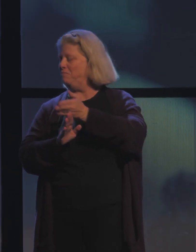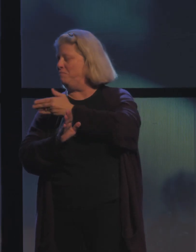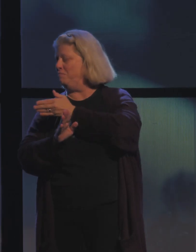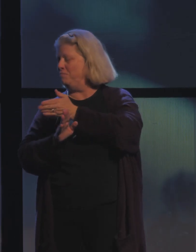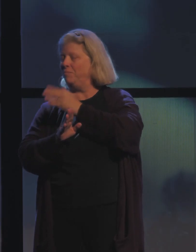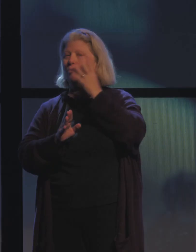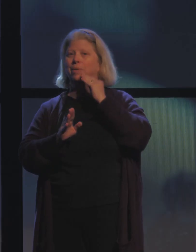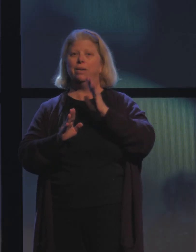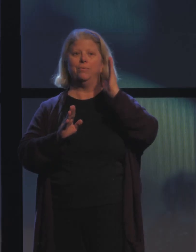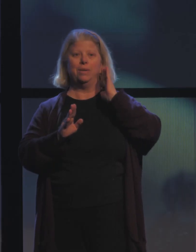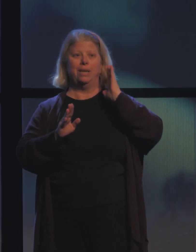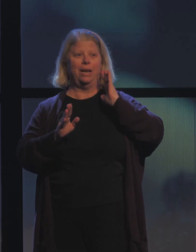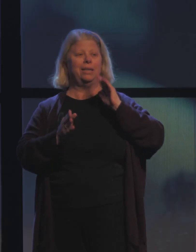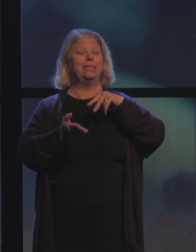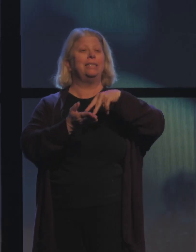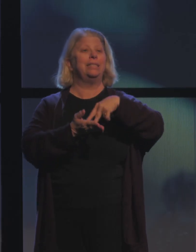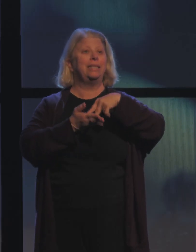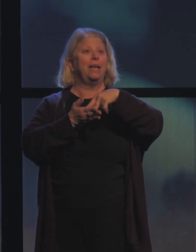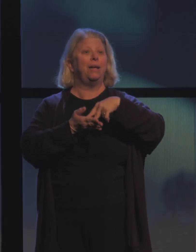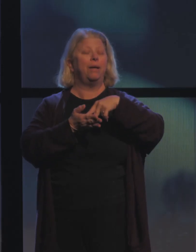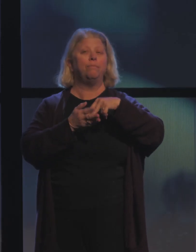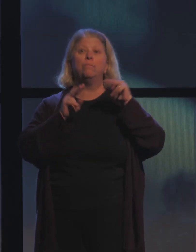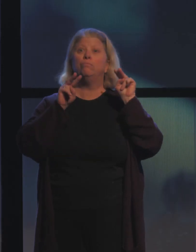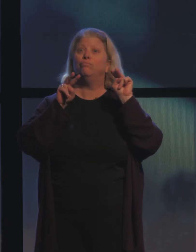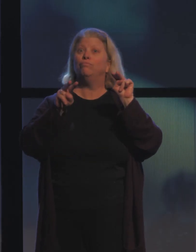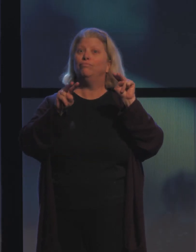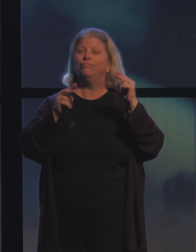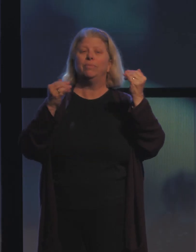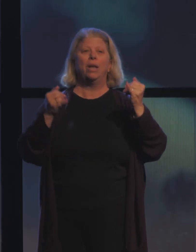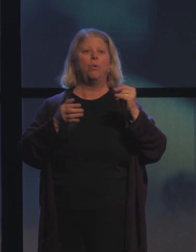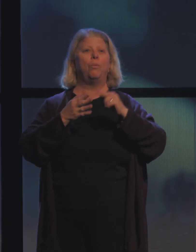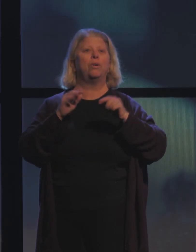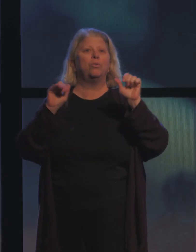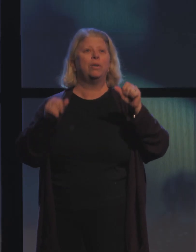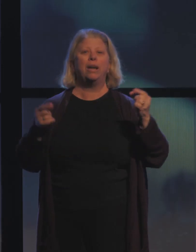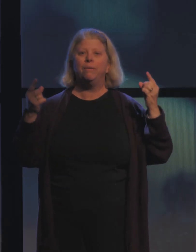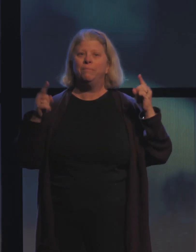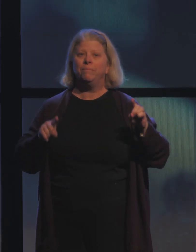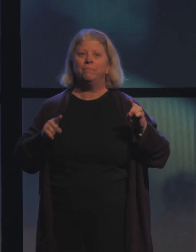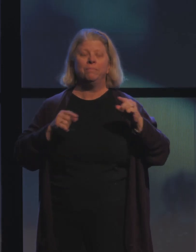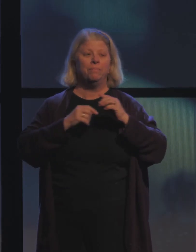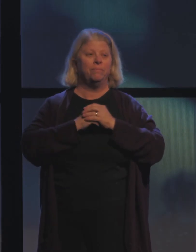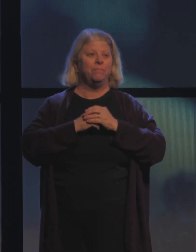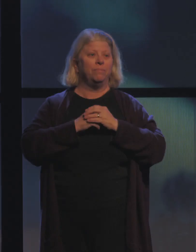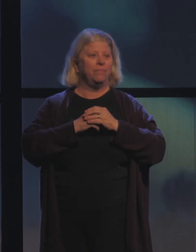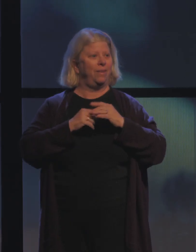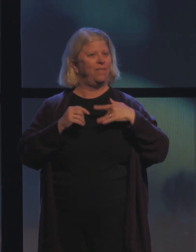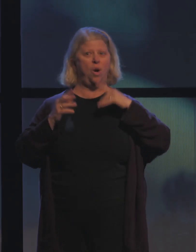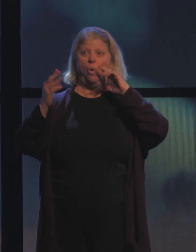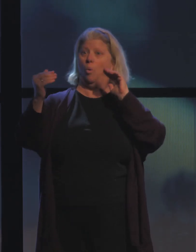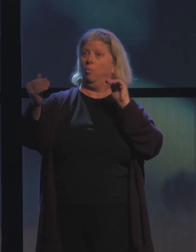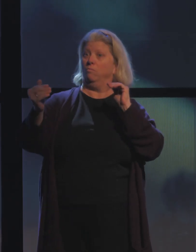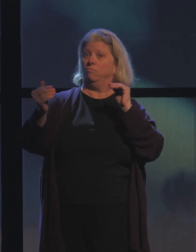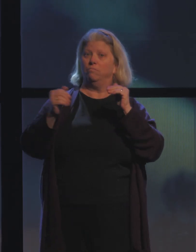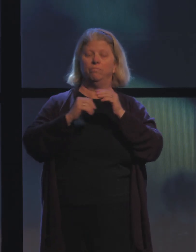was there. Let's stand in the space of looking forward at what could be. Do you feel hope?